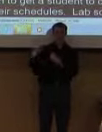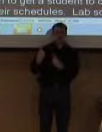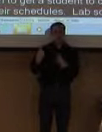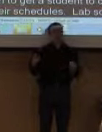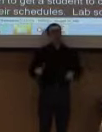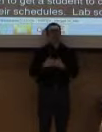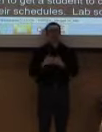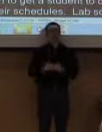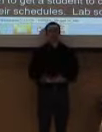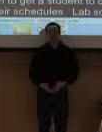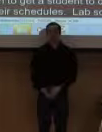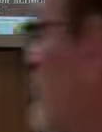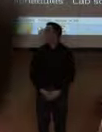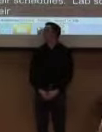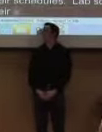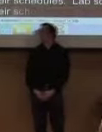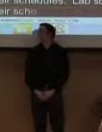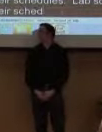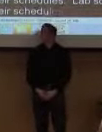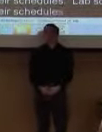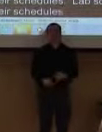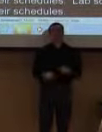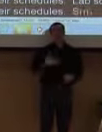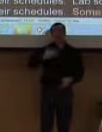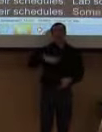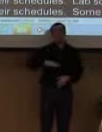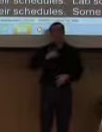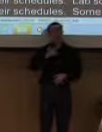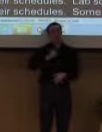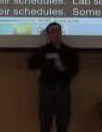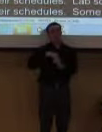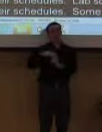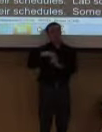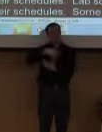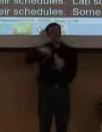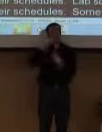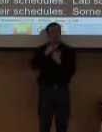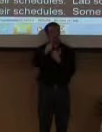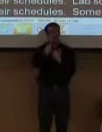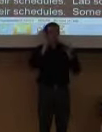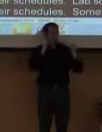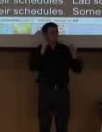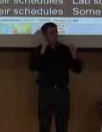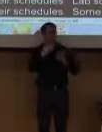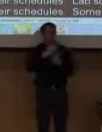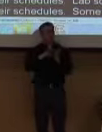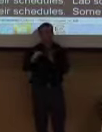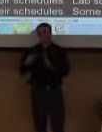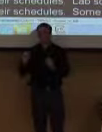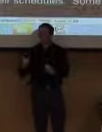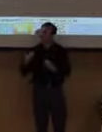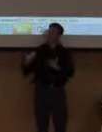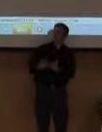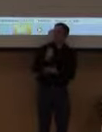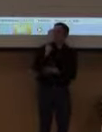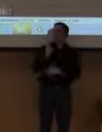challenge. But the benefits of the Google Plus Hangout for doing distance tutoring is some of these students can take advantage